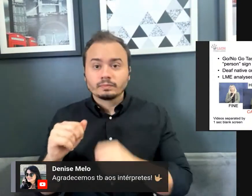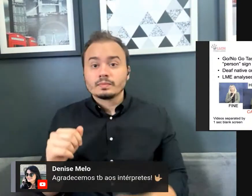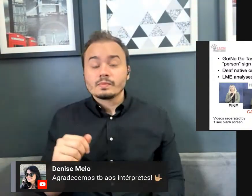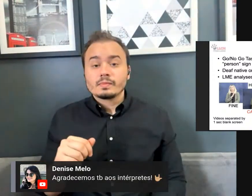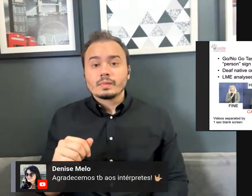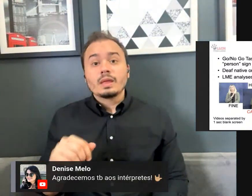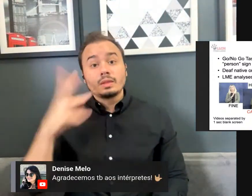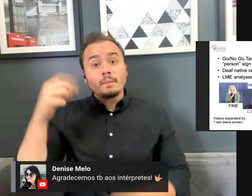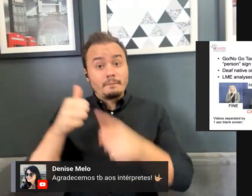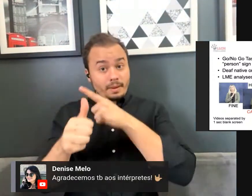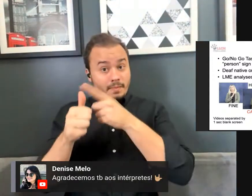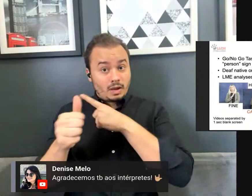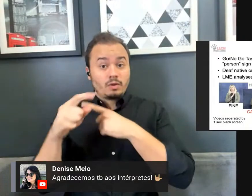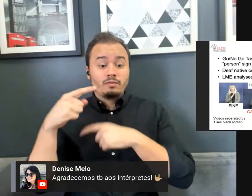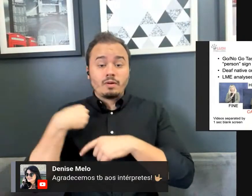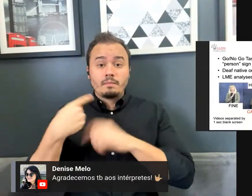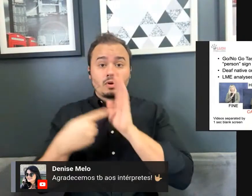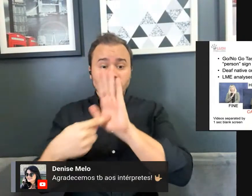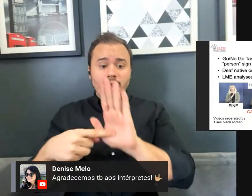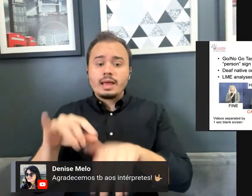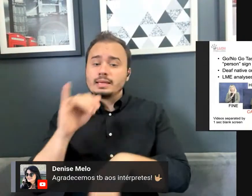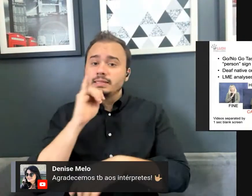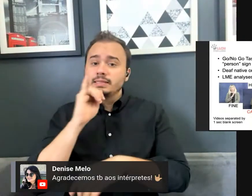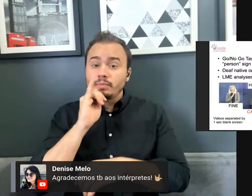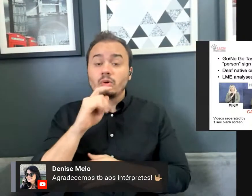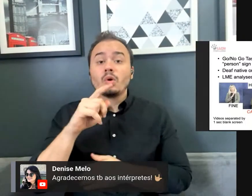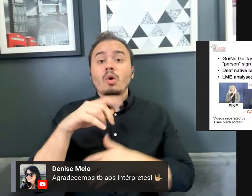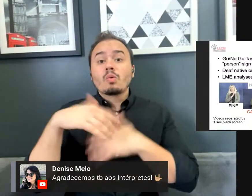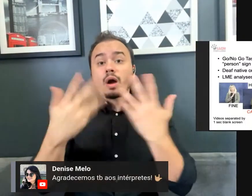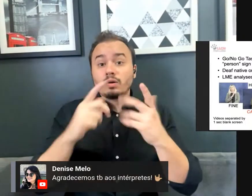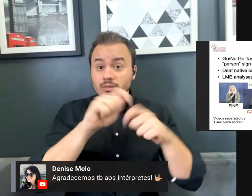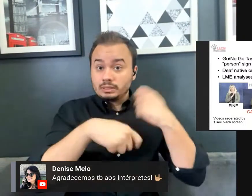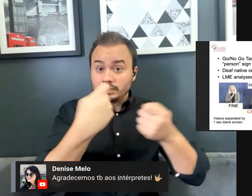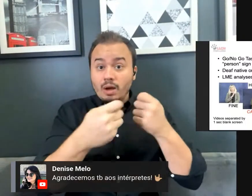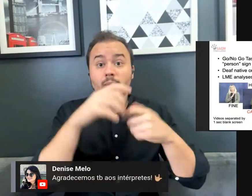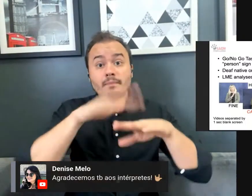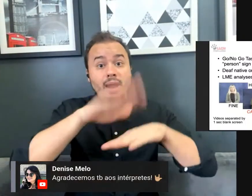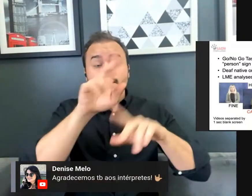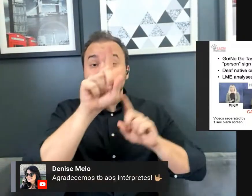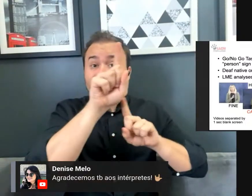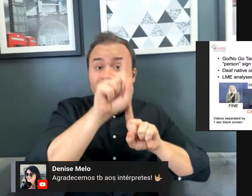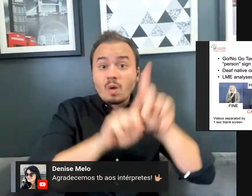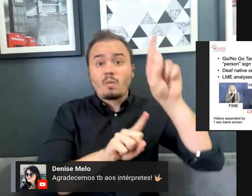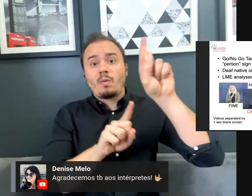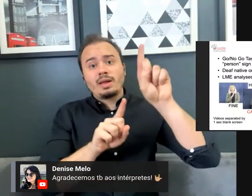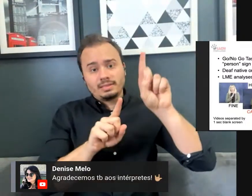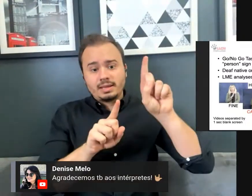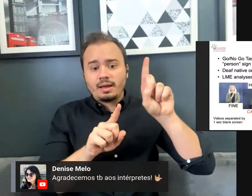at high frequency signs. So here's just an example of a sign you might see.